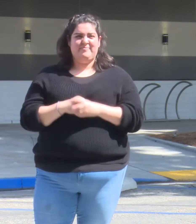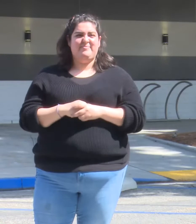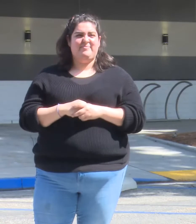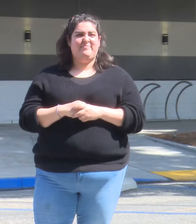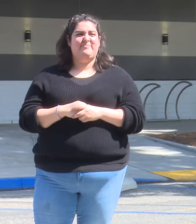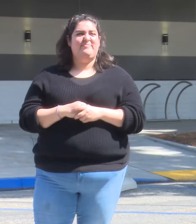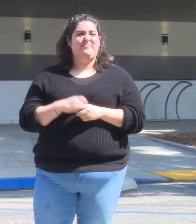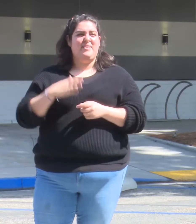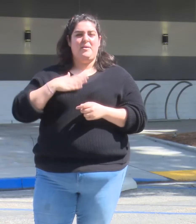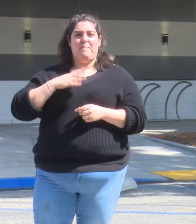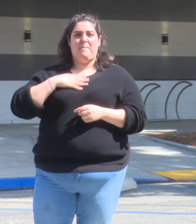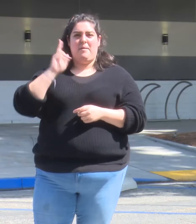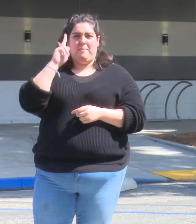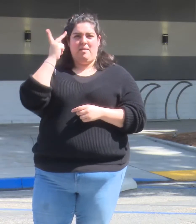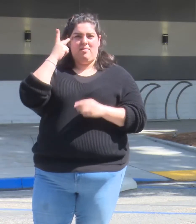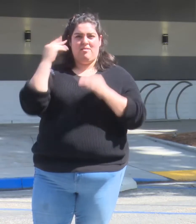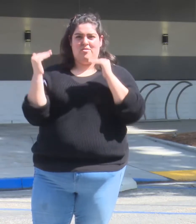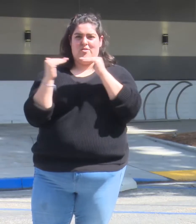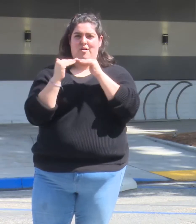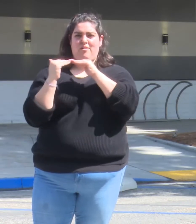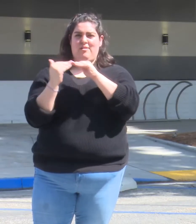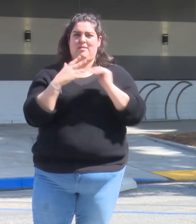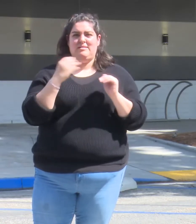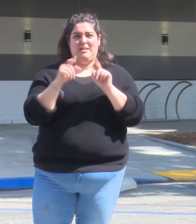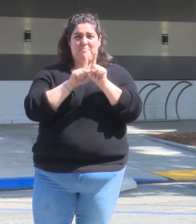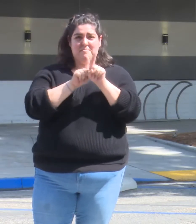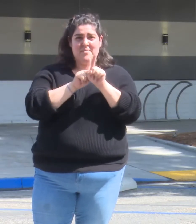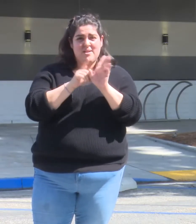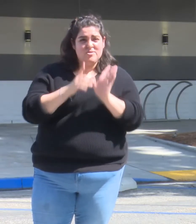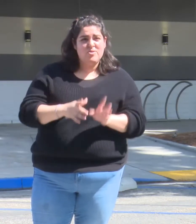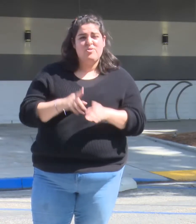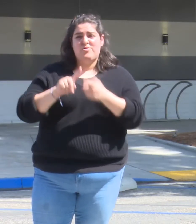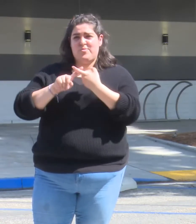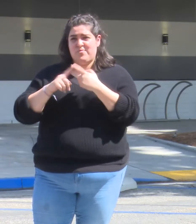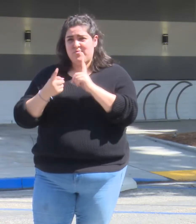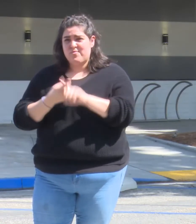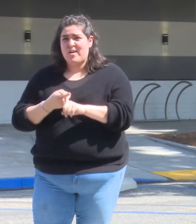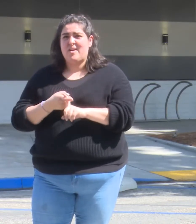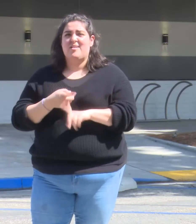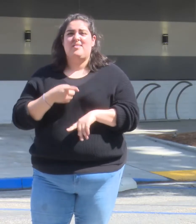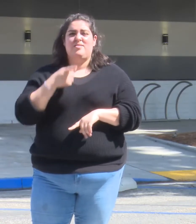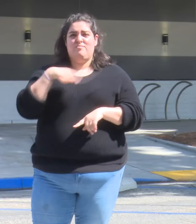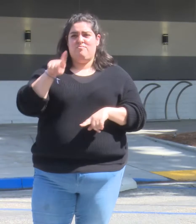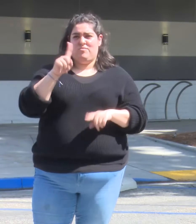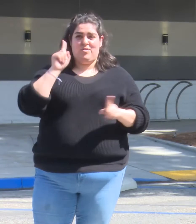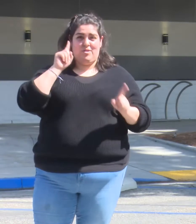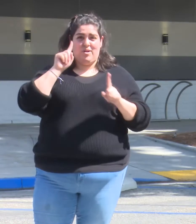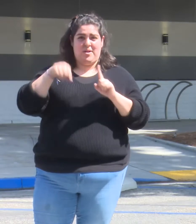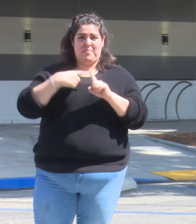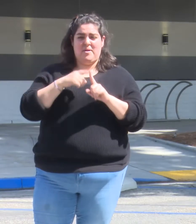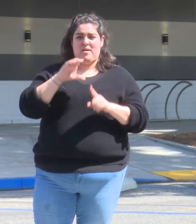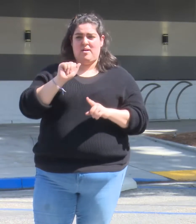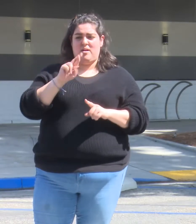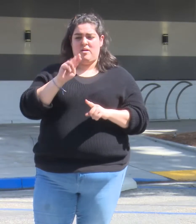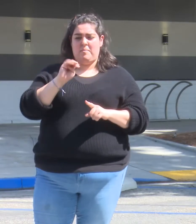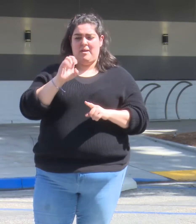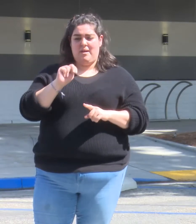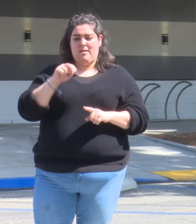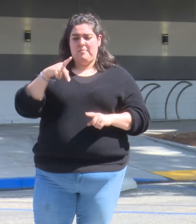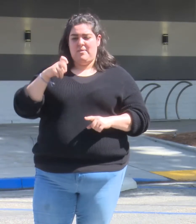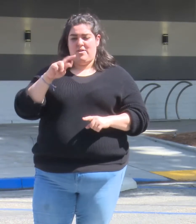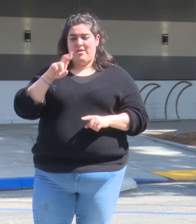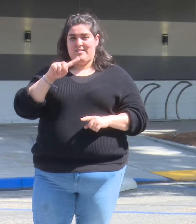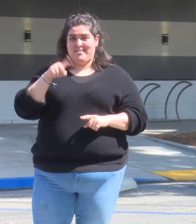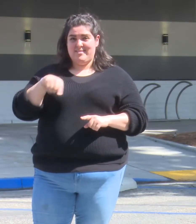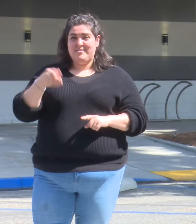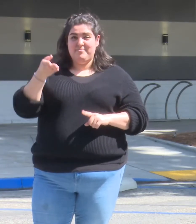And my political colleagues and mentors and friends. You heard about the great Carmen Perez. She's been by